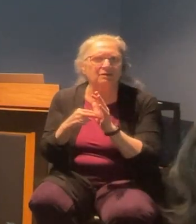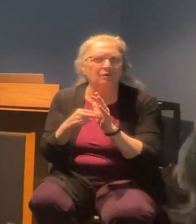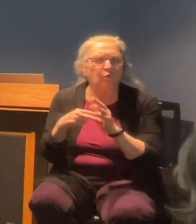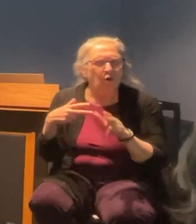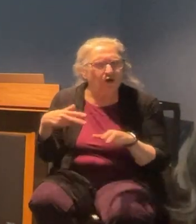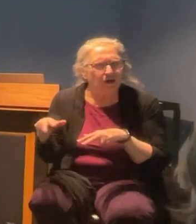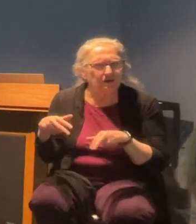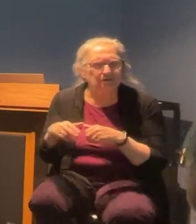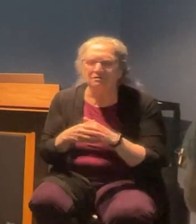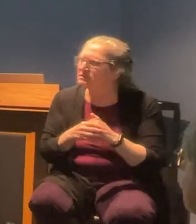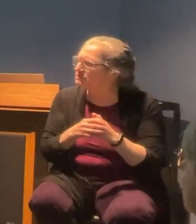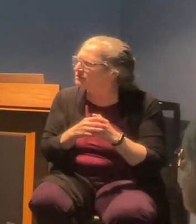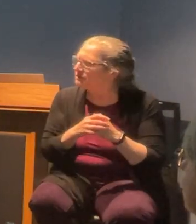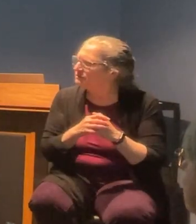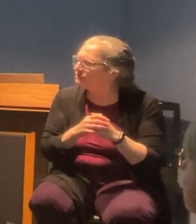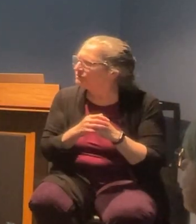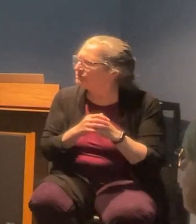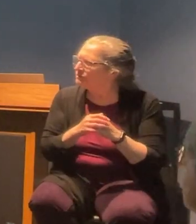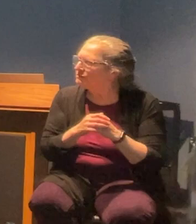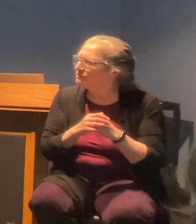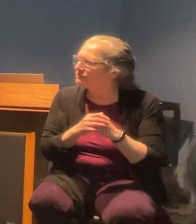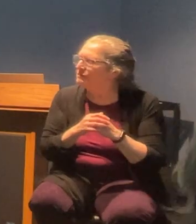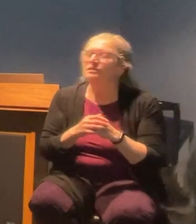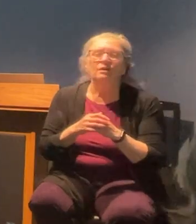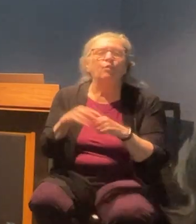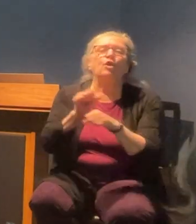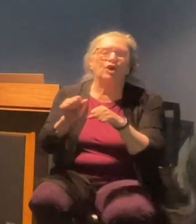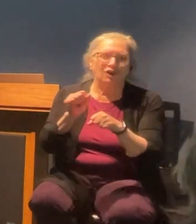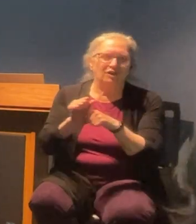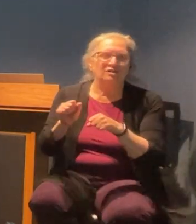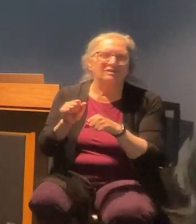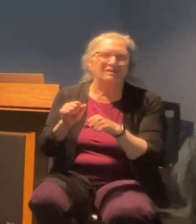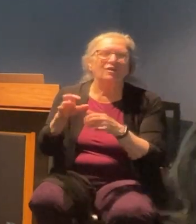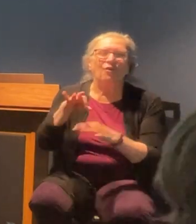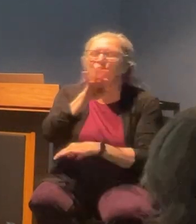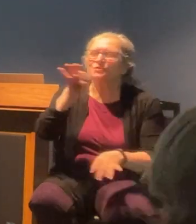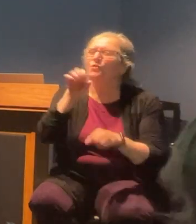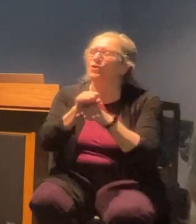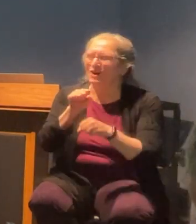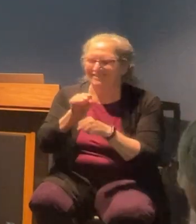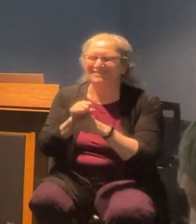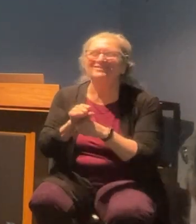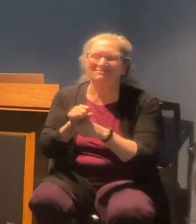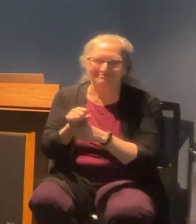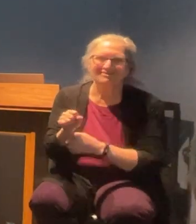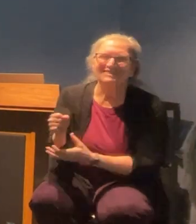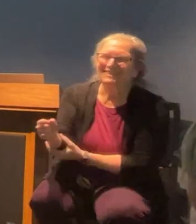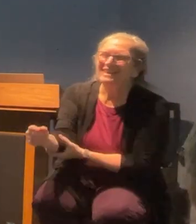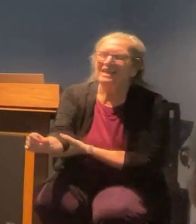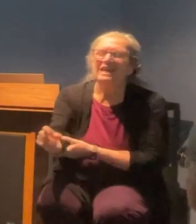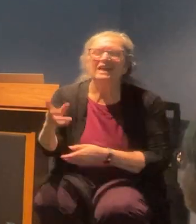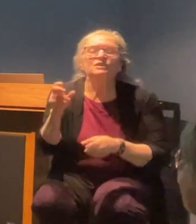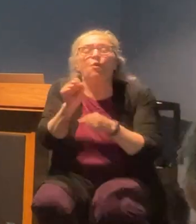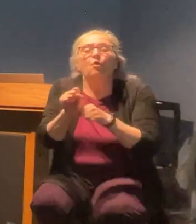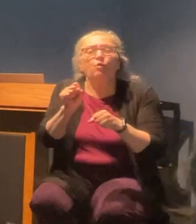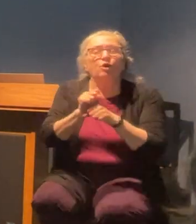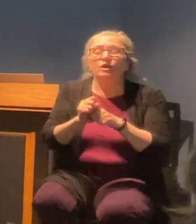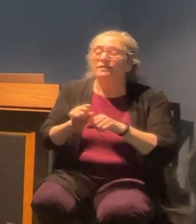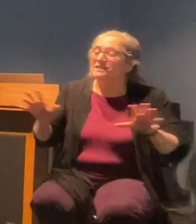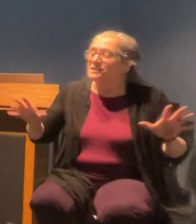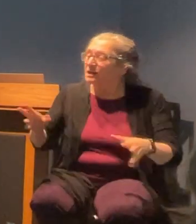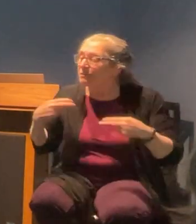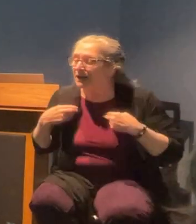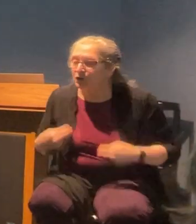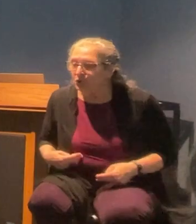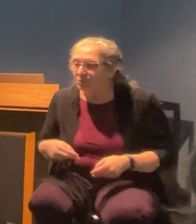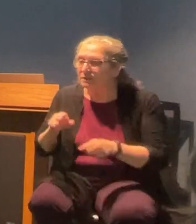it's a work performed by a human, but believed to be by the customer to be performed